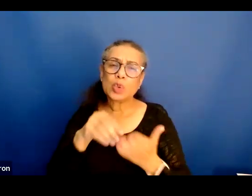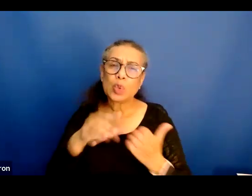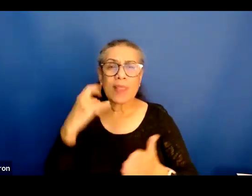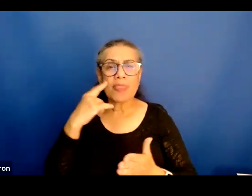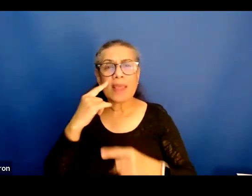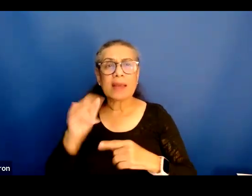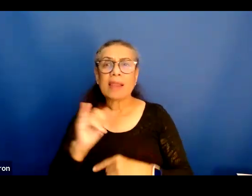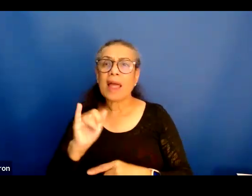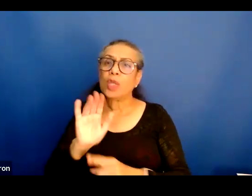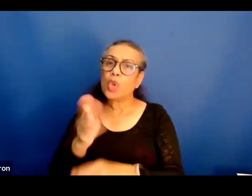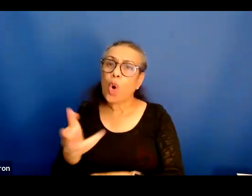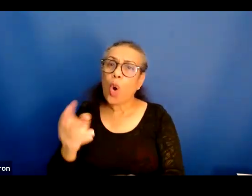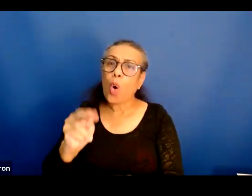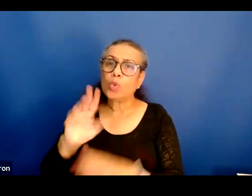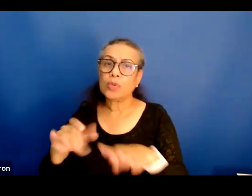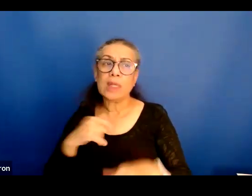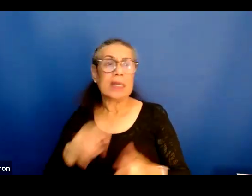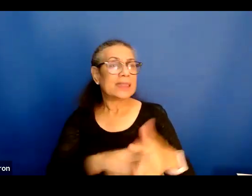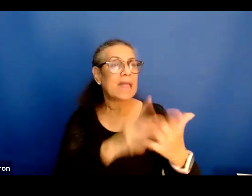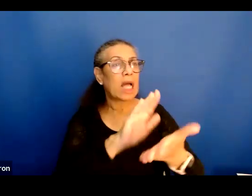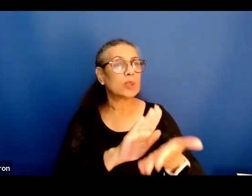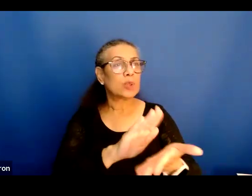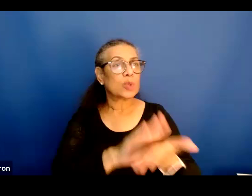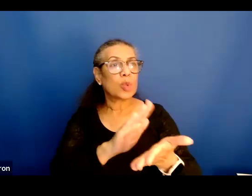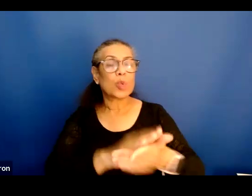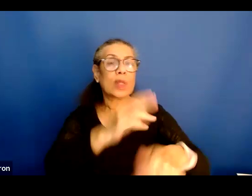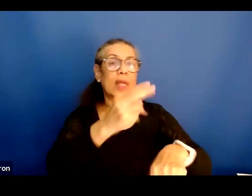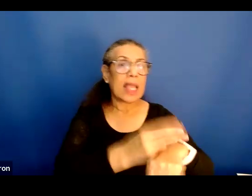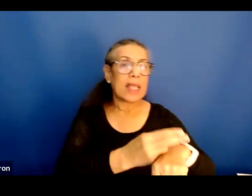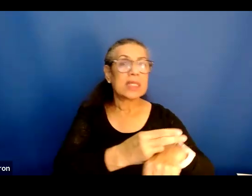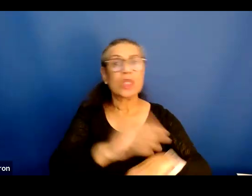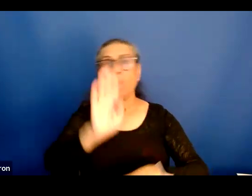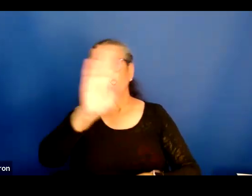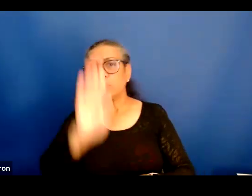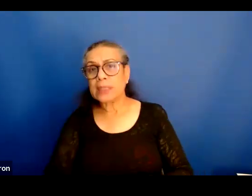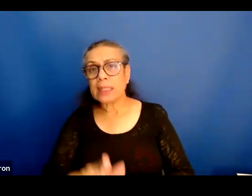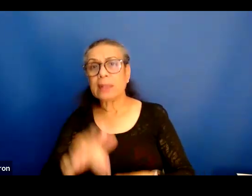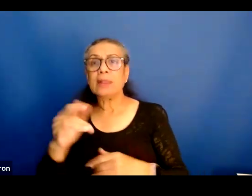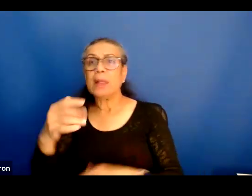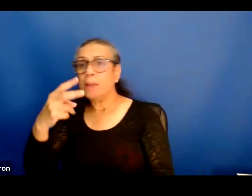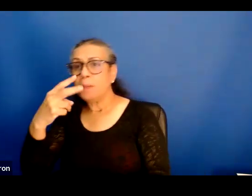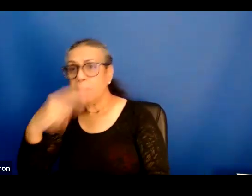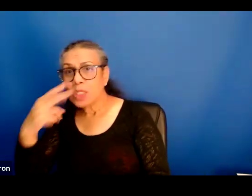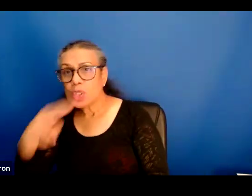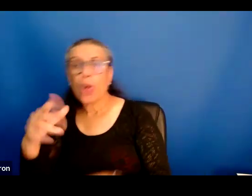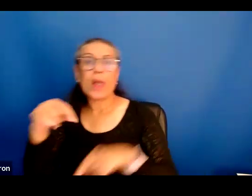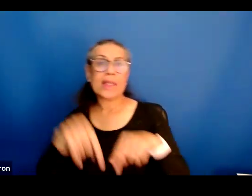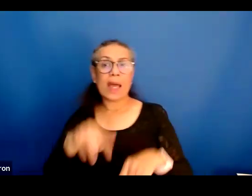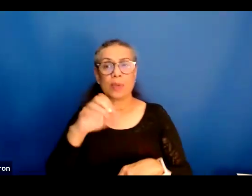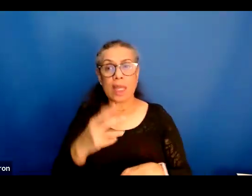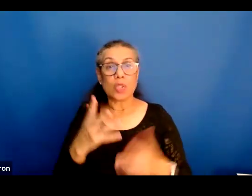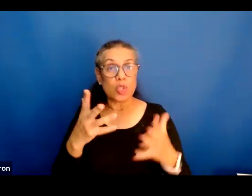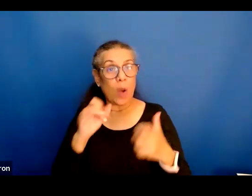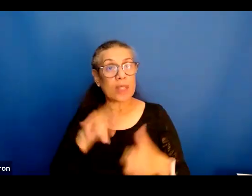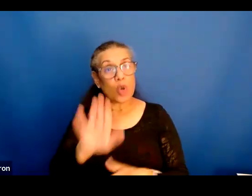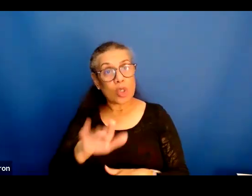children who had to start school in Haiti, then Brazil, then Mexico, and now at CASH, and next year another school. Would you want this instability